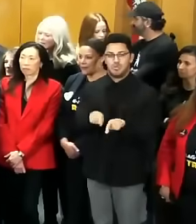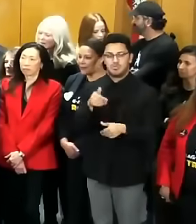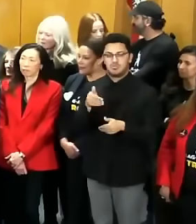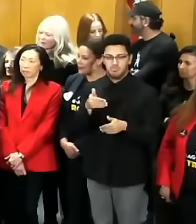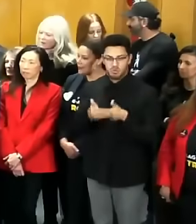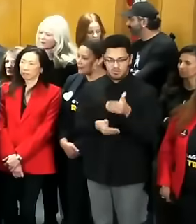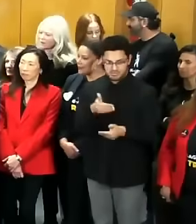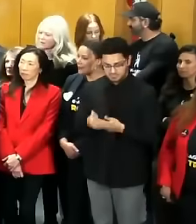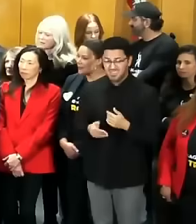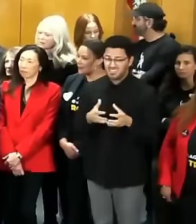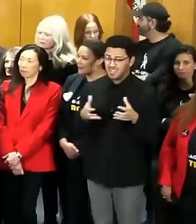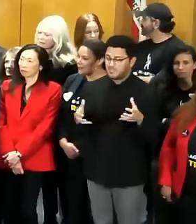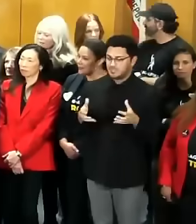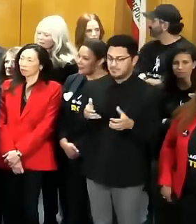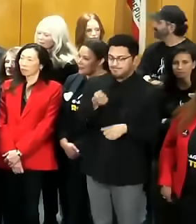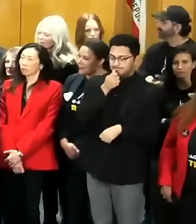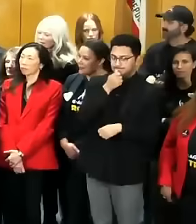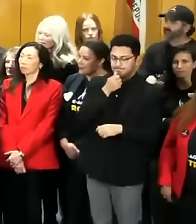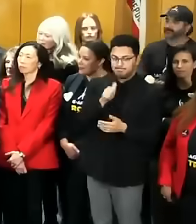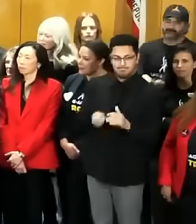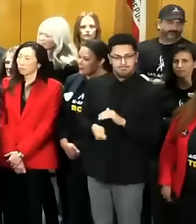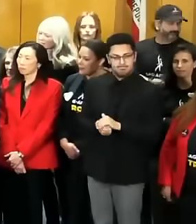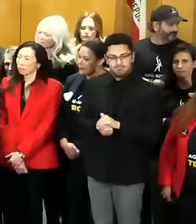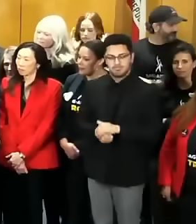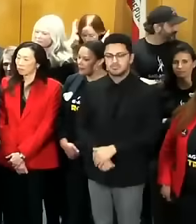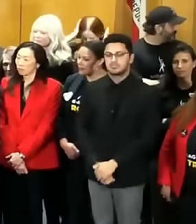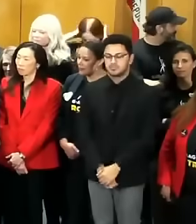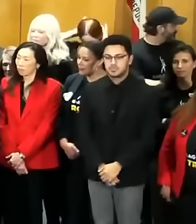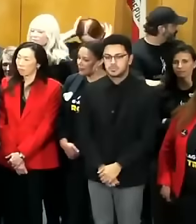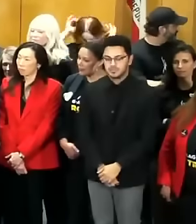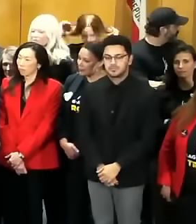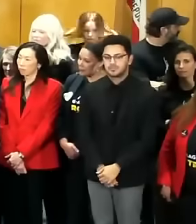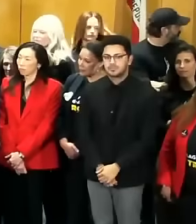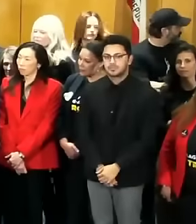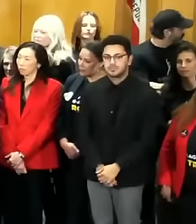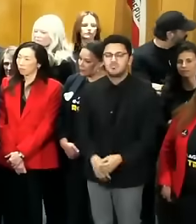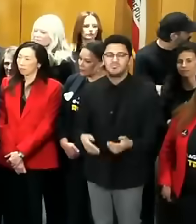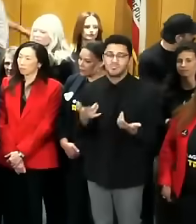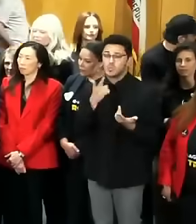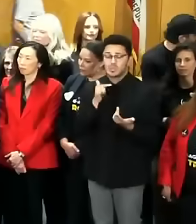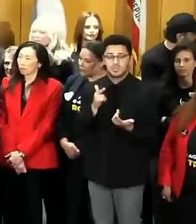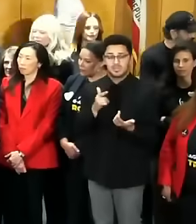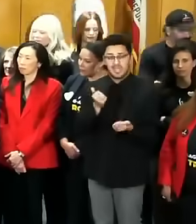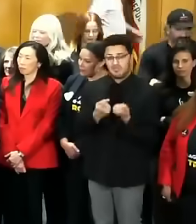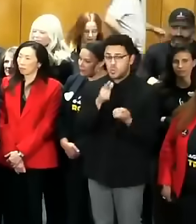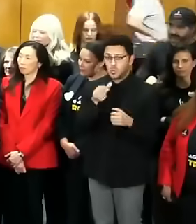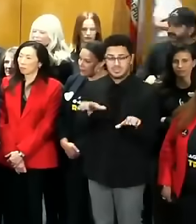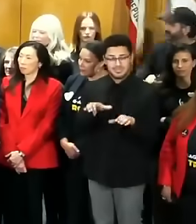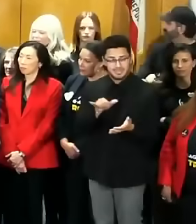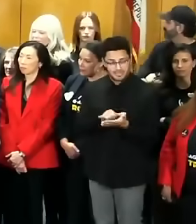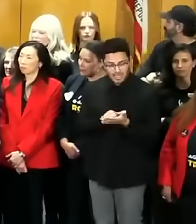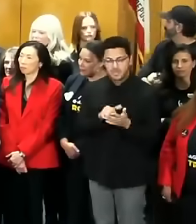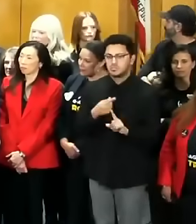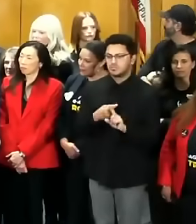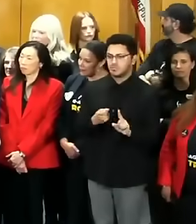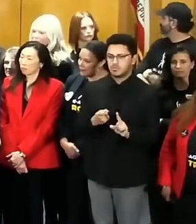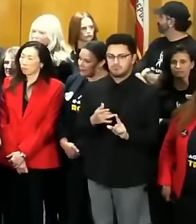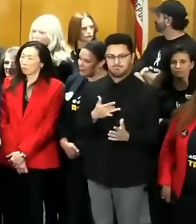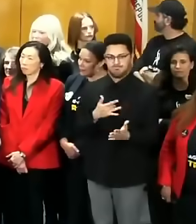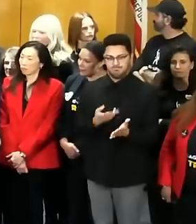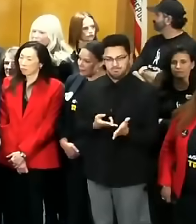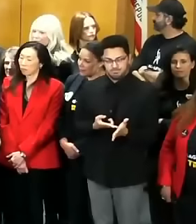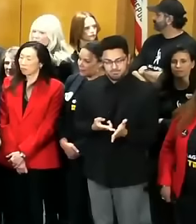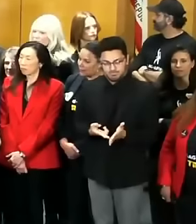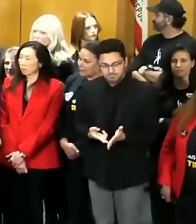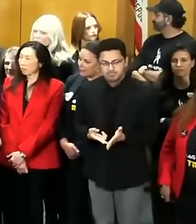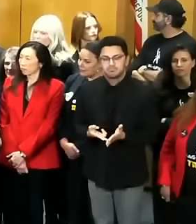A lot of it did not. And ultimately, I think everyone who did that out of a genuine intention to try